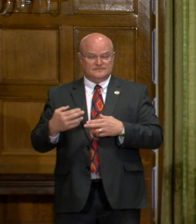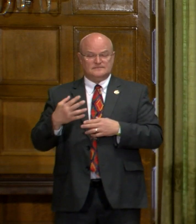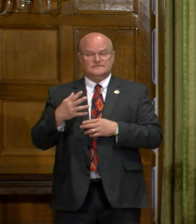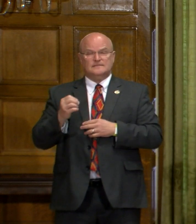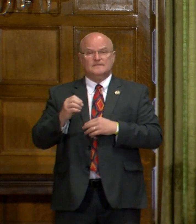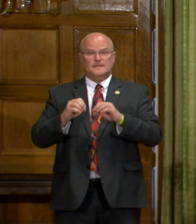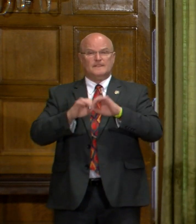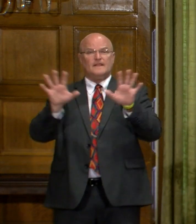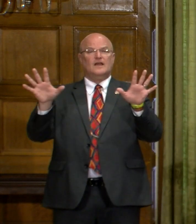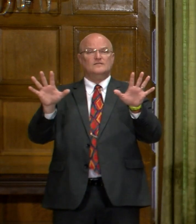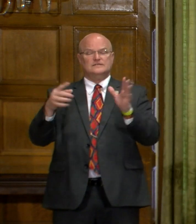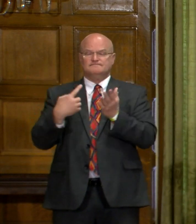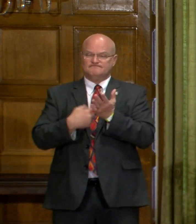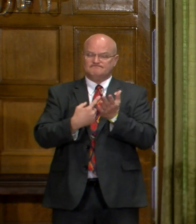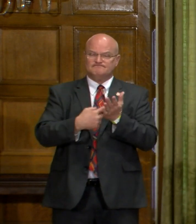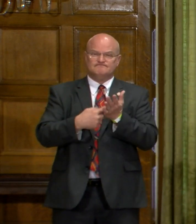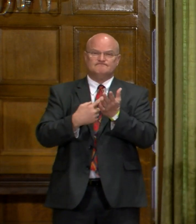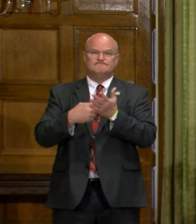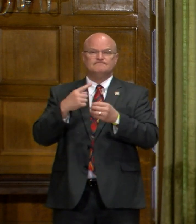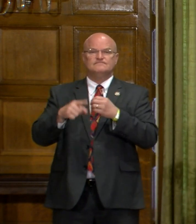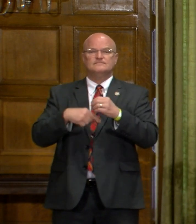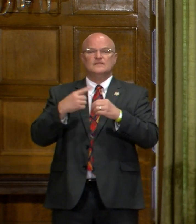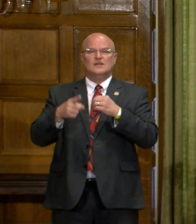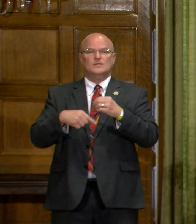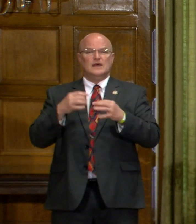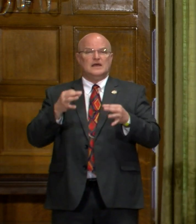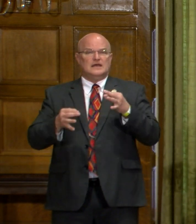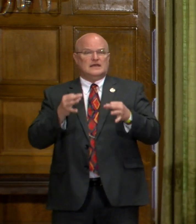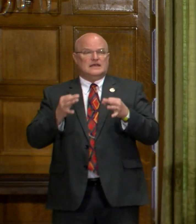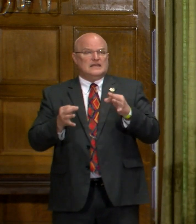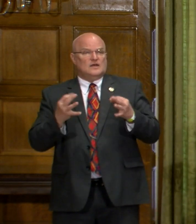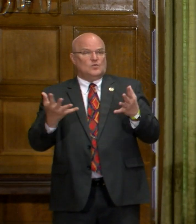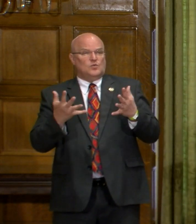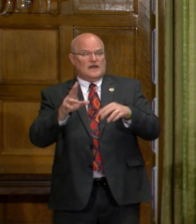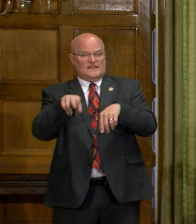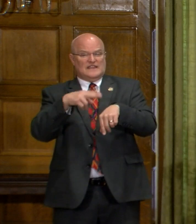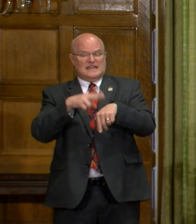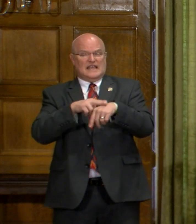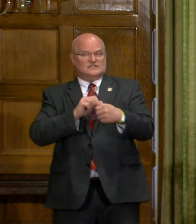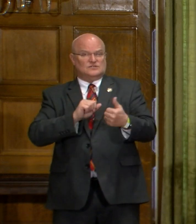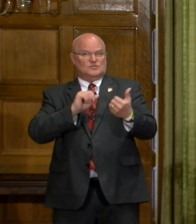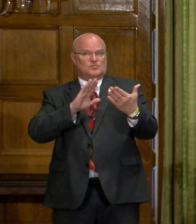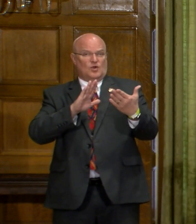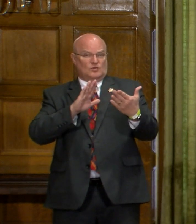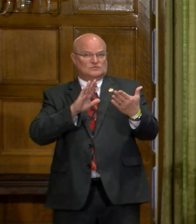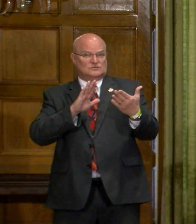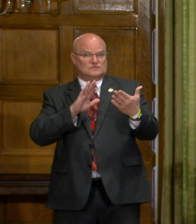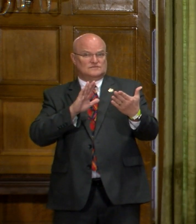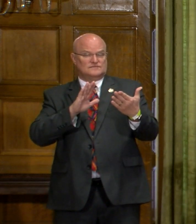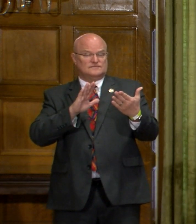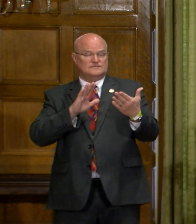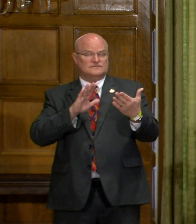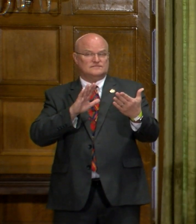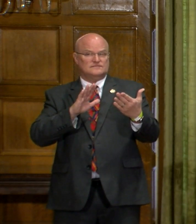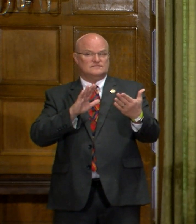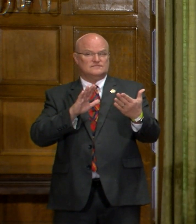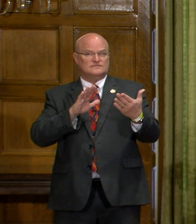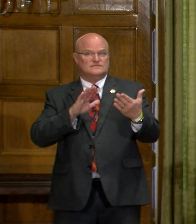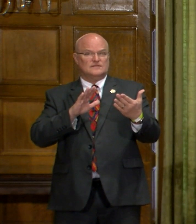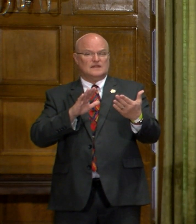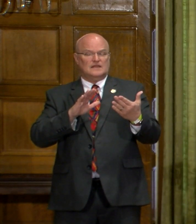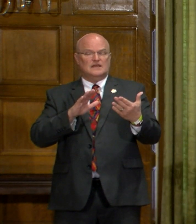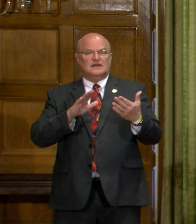and obviously there's discussions about, what the national approach could be. Despite